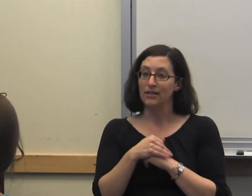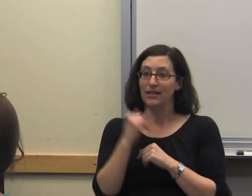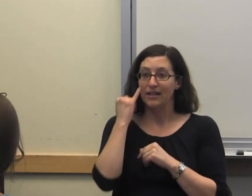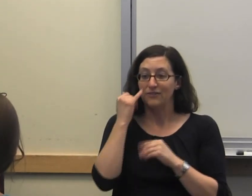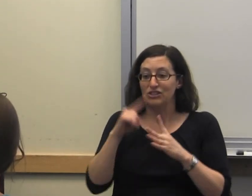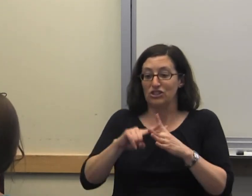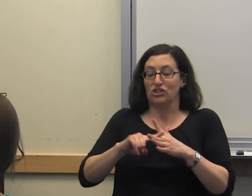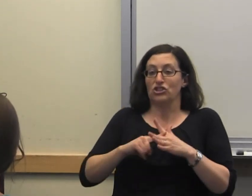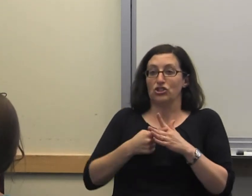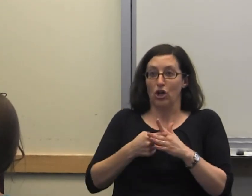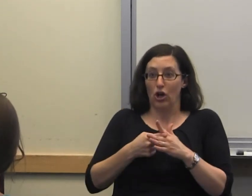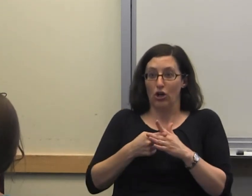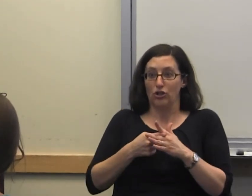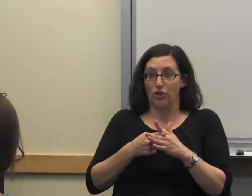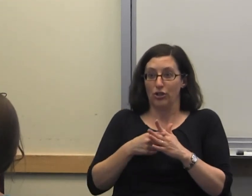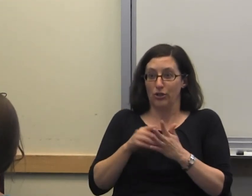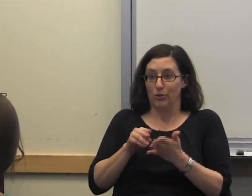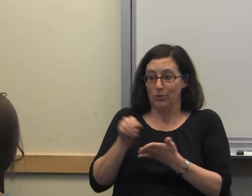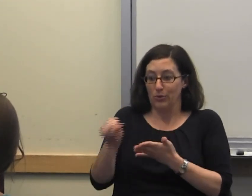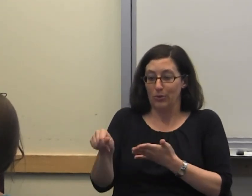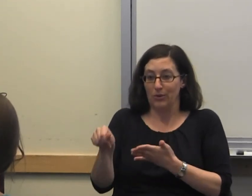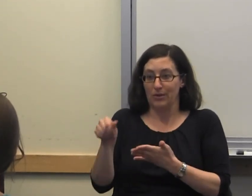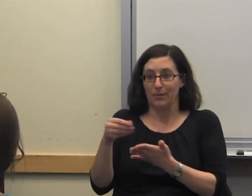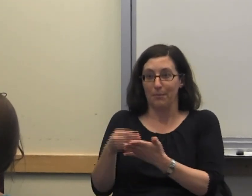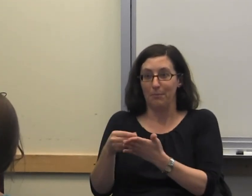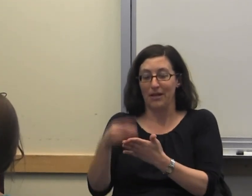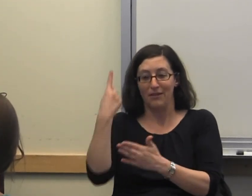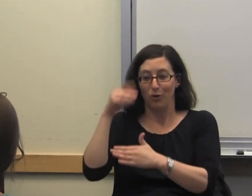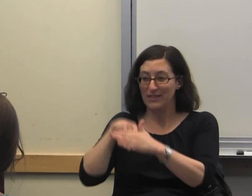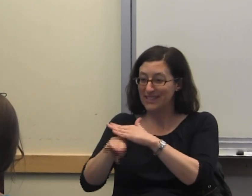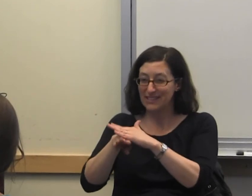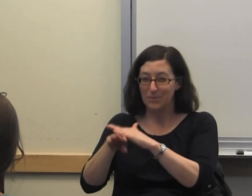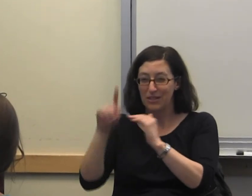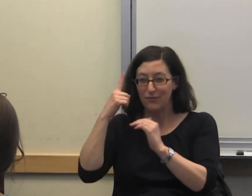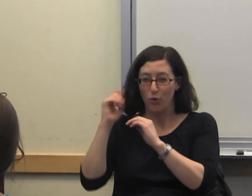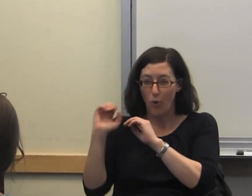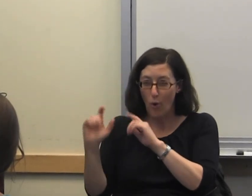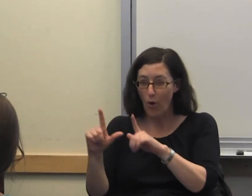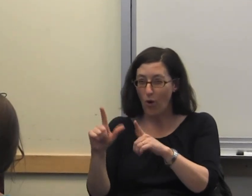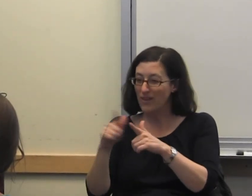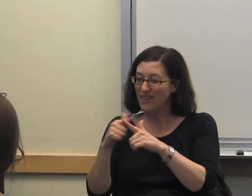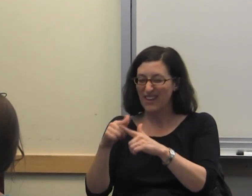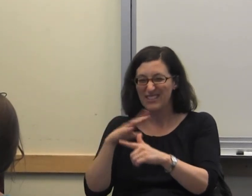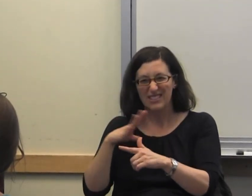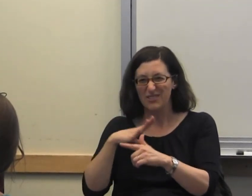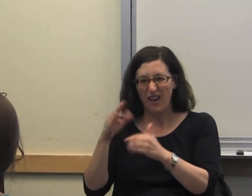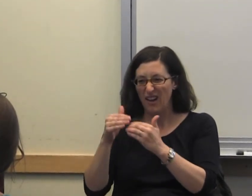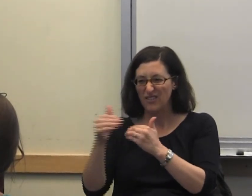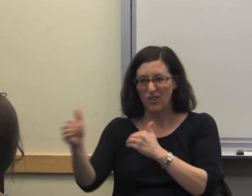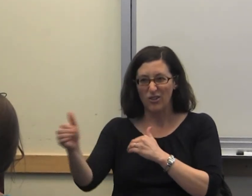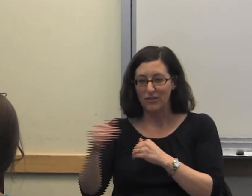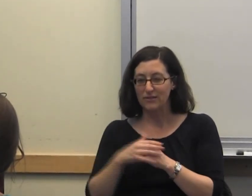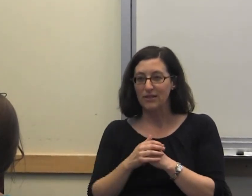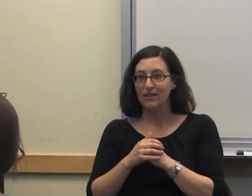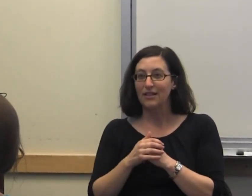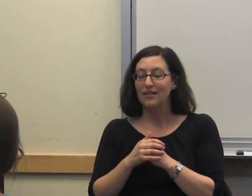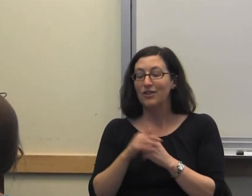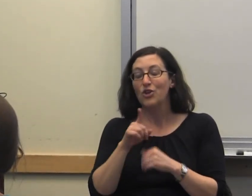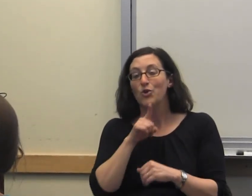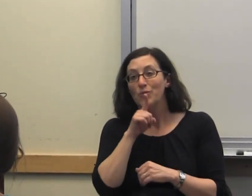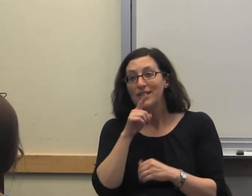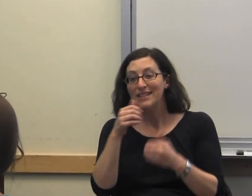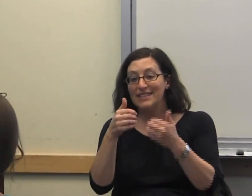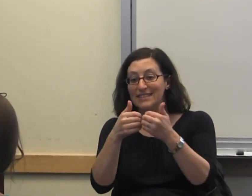end, and you're happy as a web designer going forward. There's also the fact that there's no such thing as separate but equal,